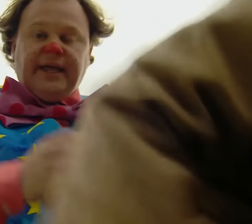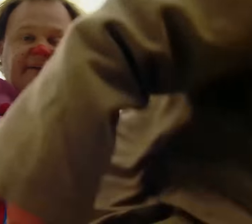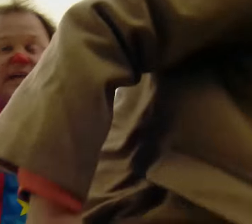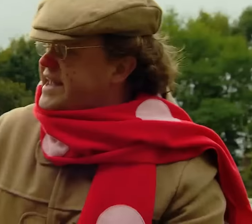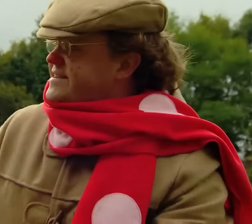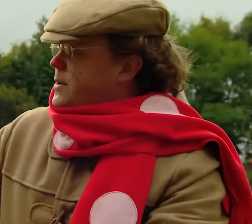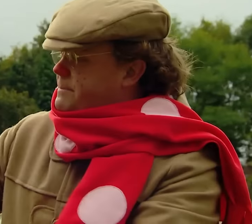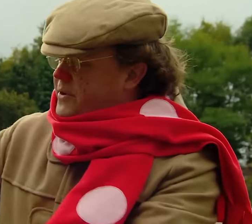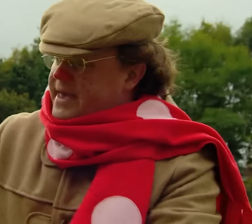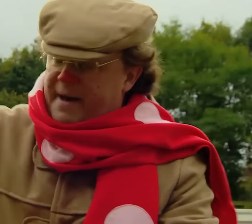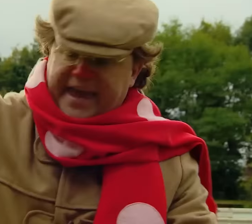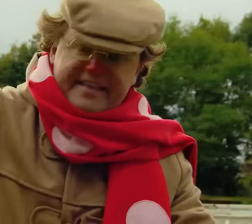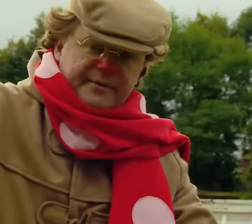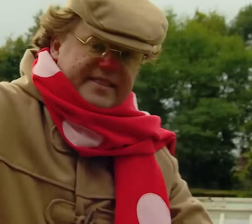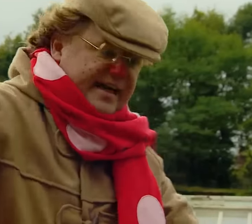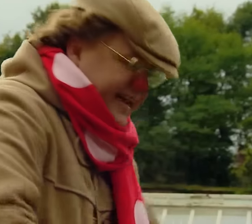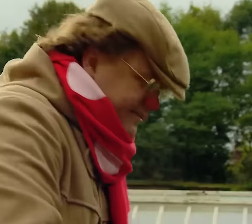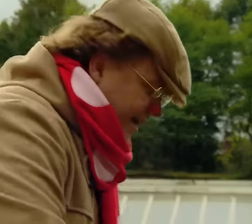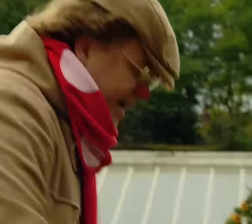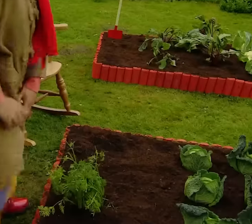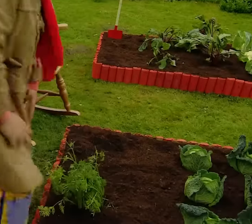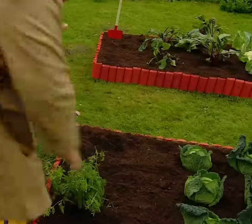What are you doing? Put your back into it, that's it, right.